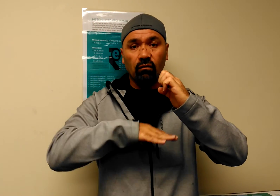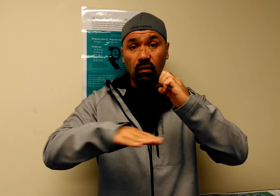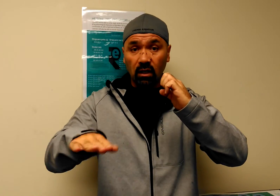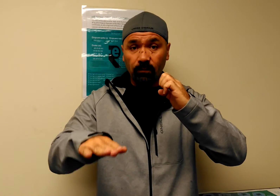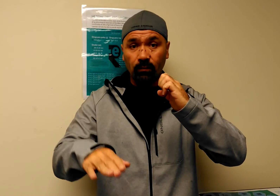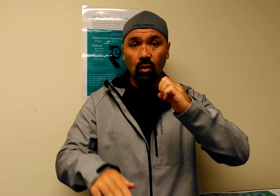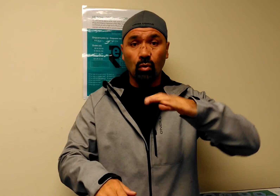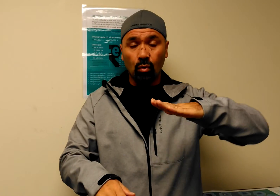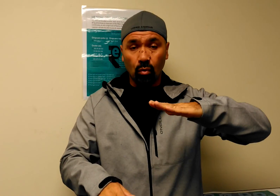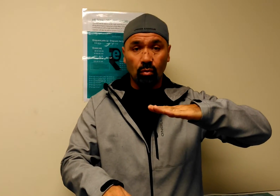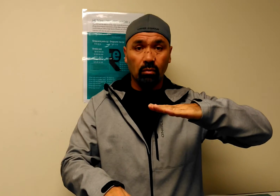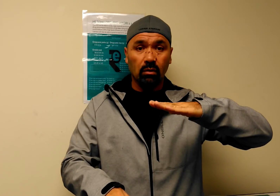fe.